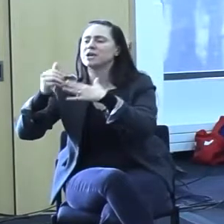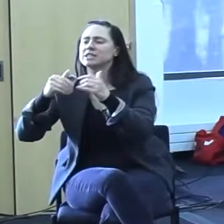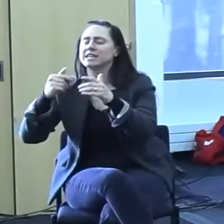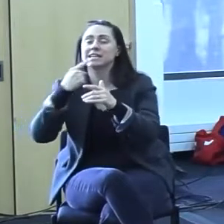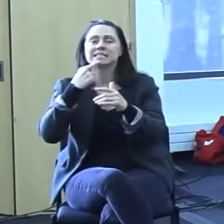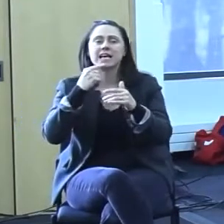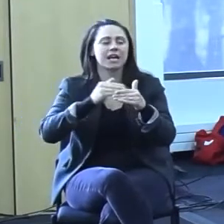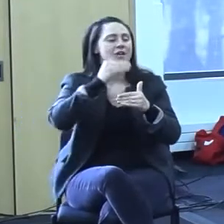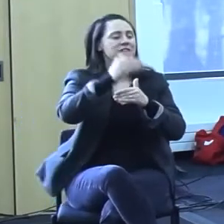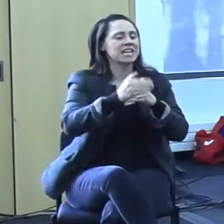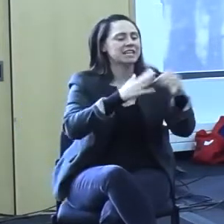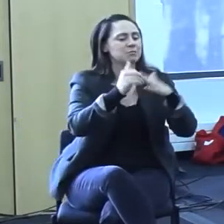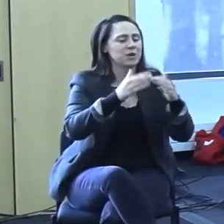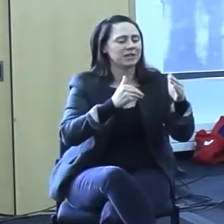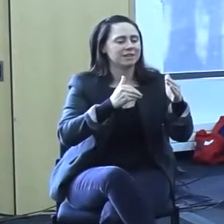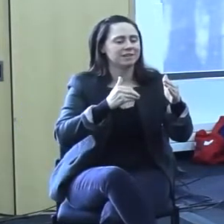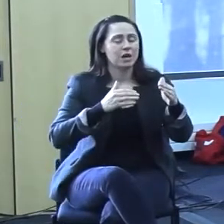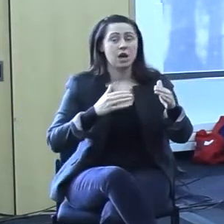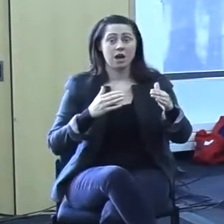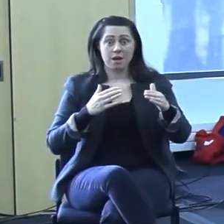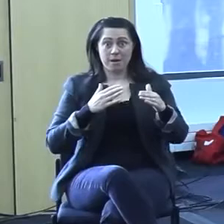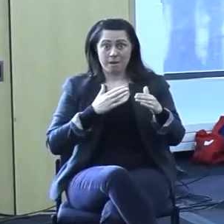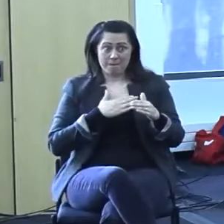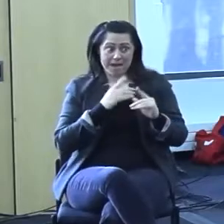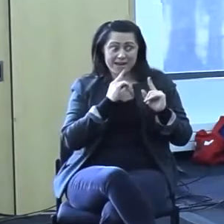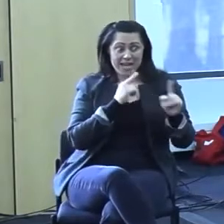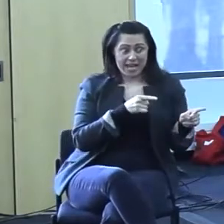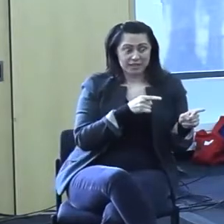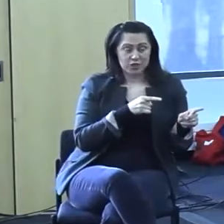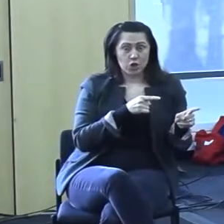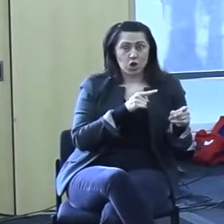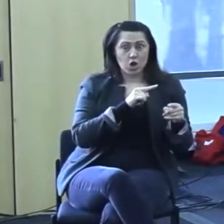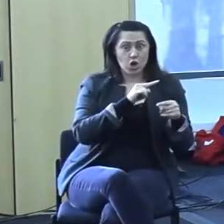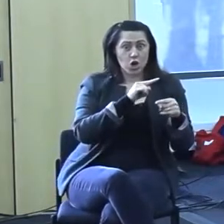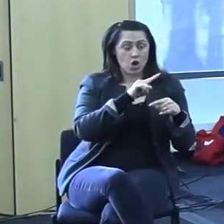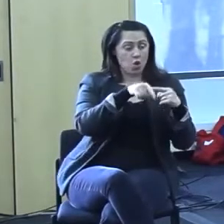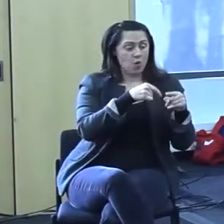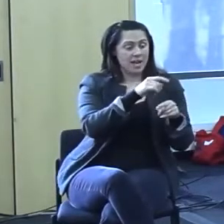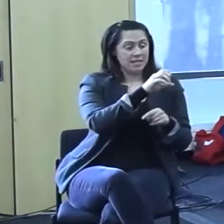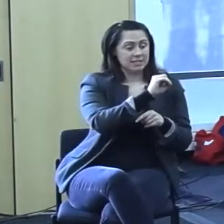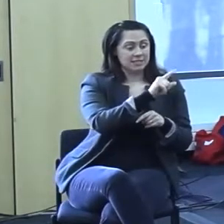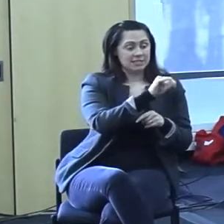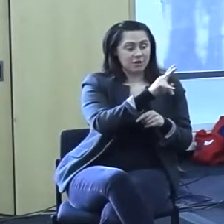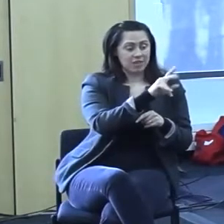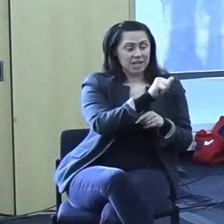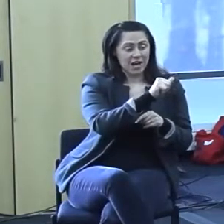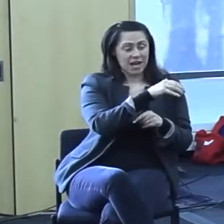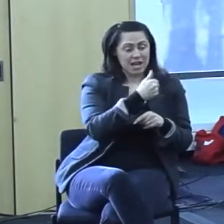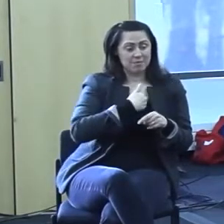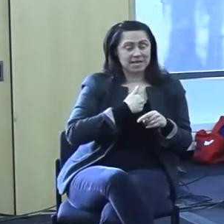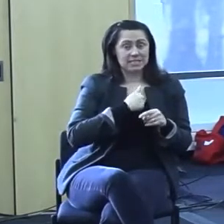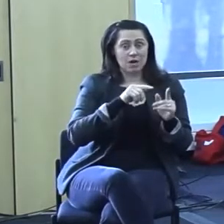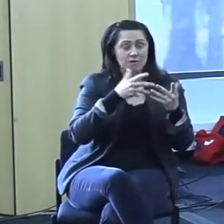one. And so my answer to this question would be, once Sylvia and I finish our initiative